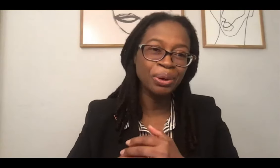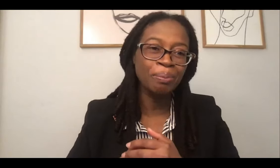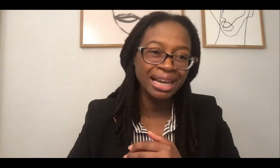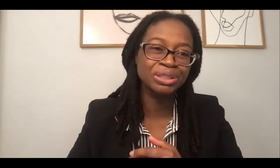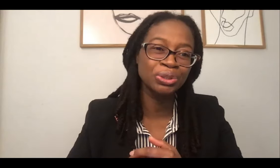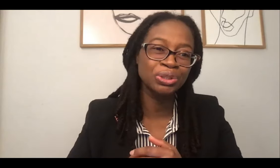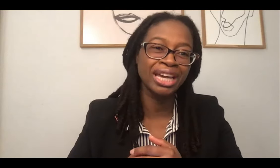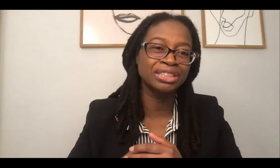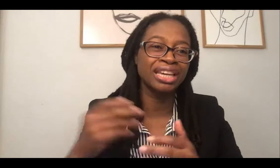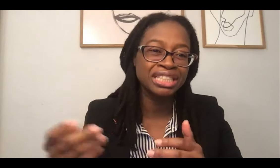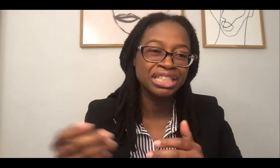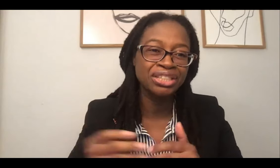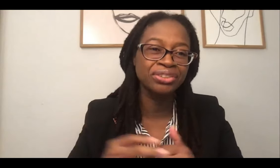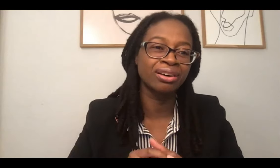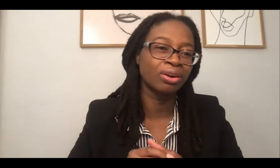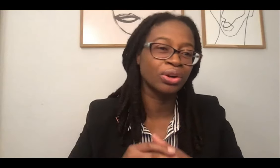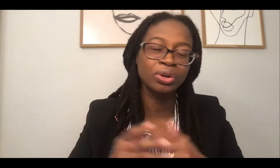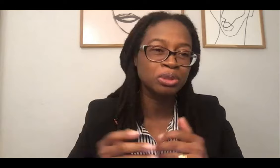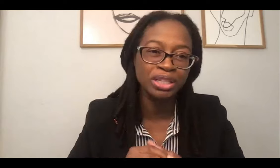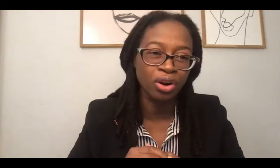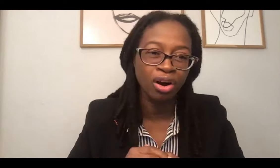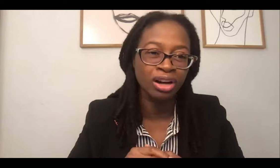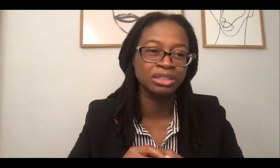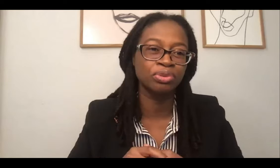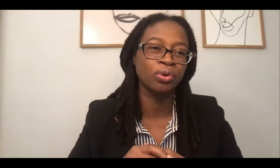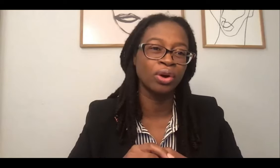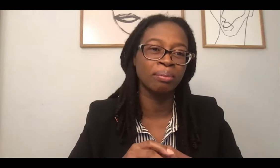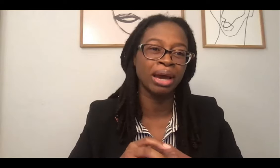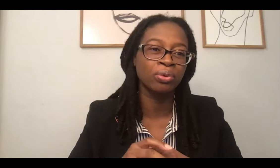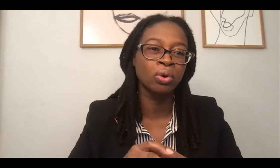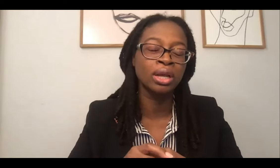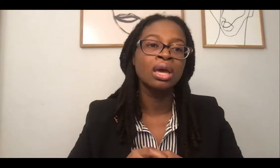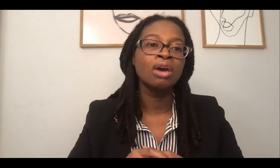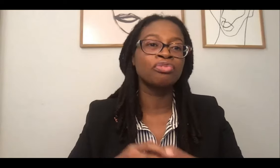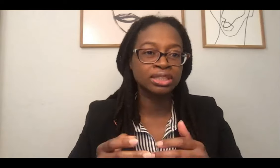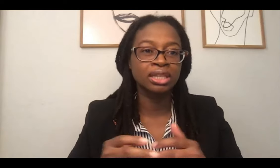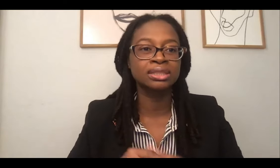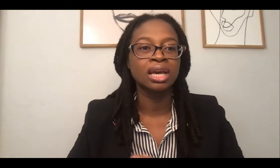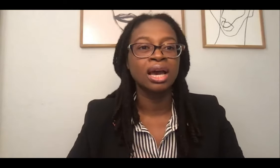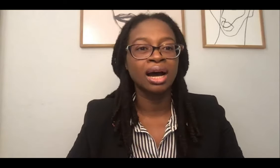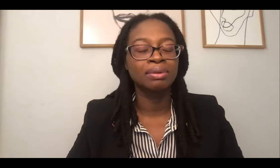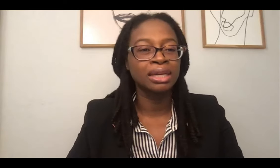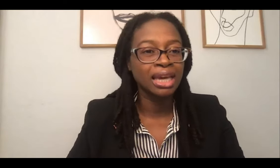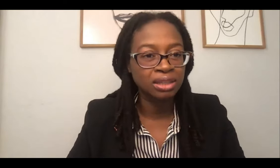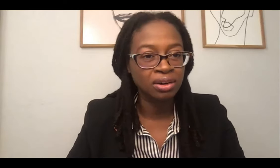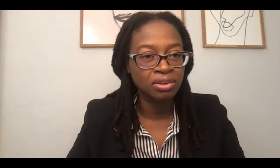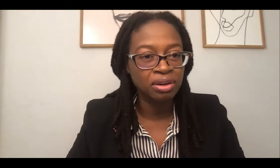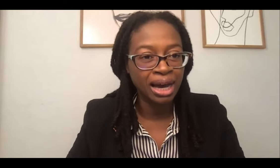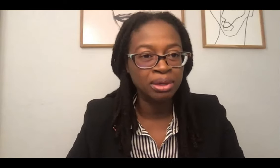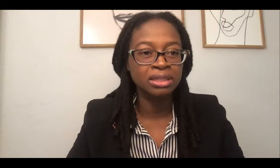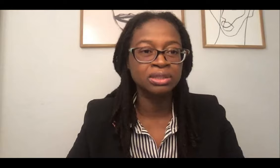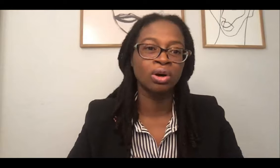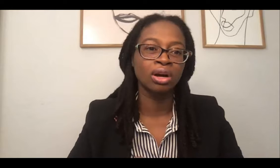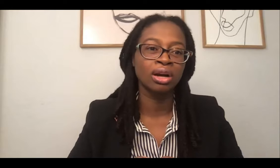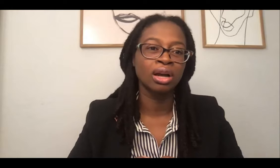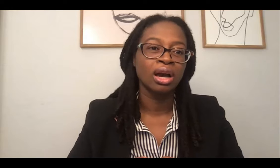miles to get to the interior, or could be up to 24 hours if you're going by road, versus in the case of Bahamas